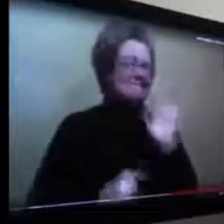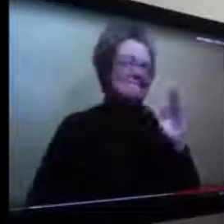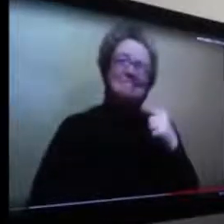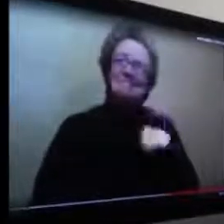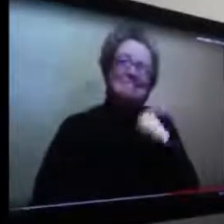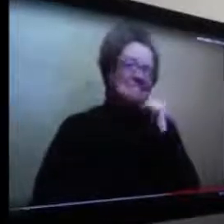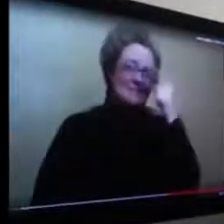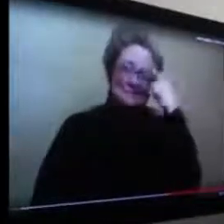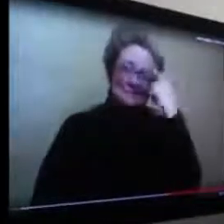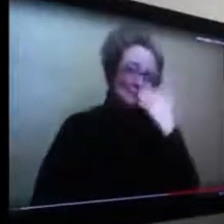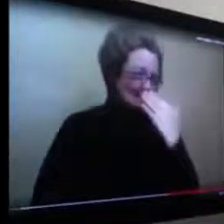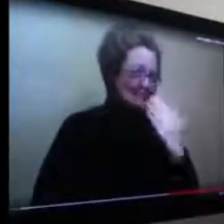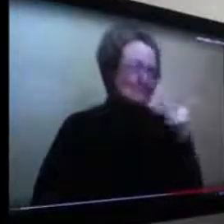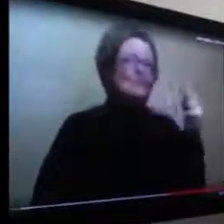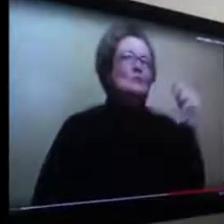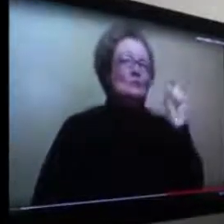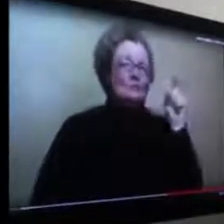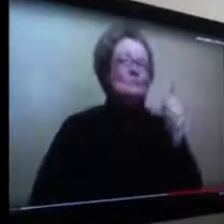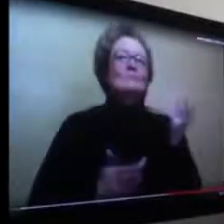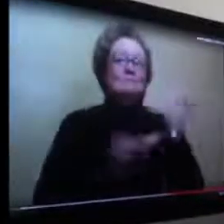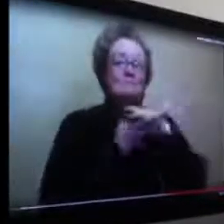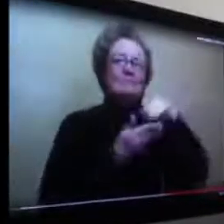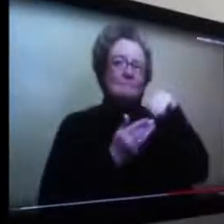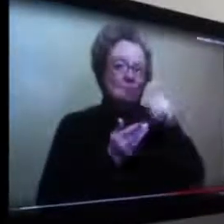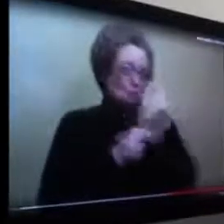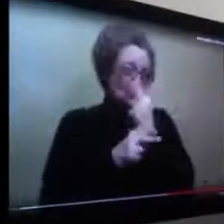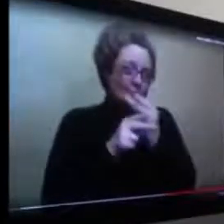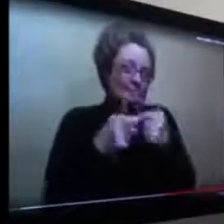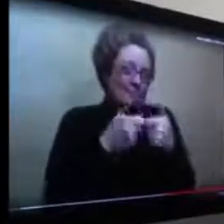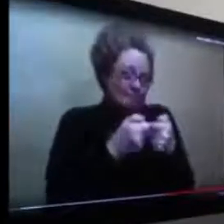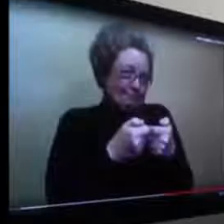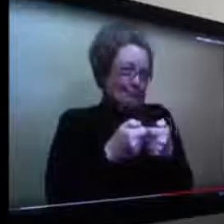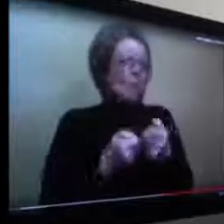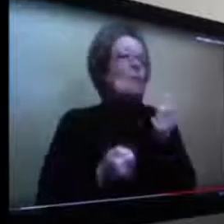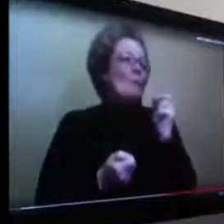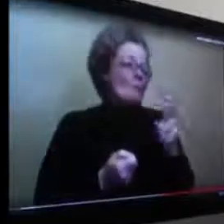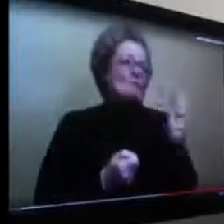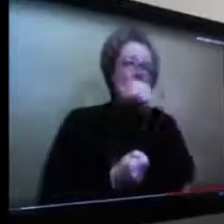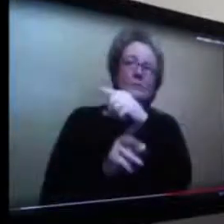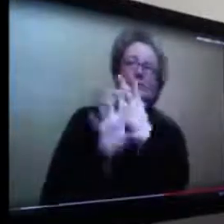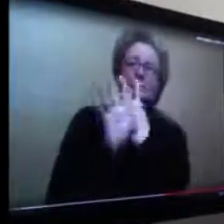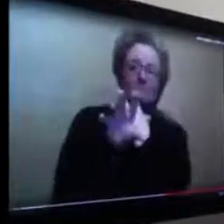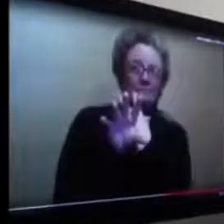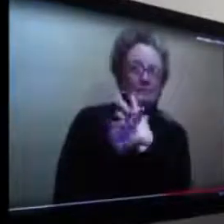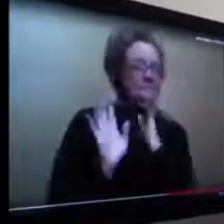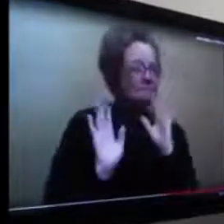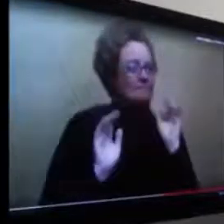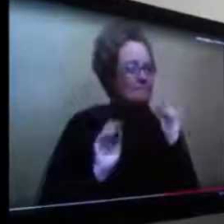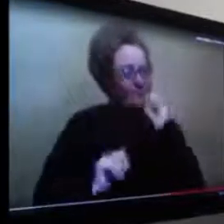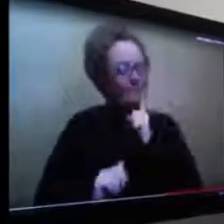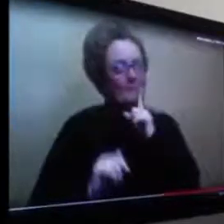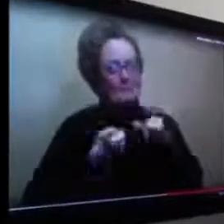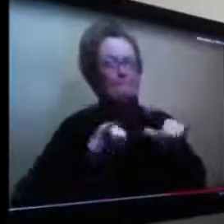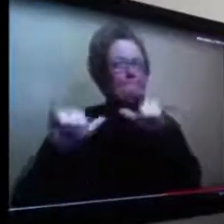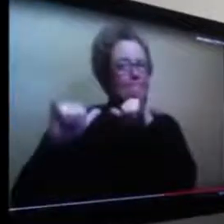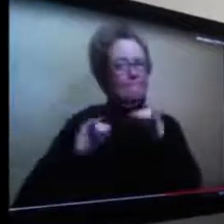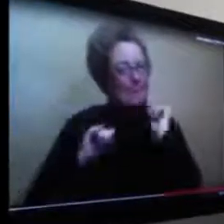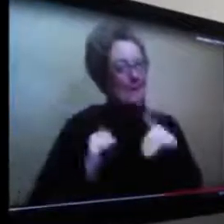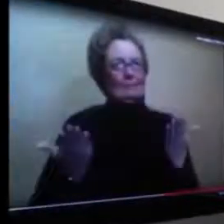phone and informs them that that's not an appropriate behavior and that you should be texting or using Skype